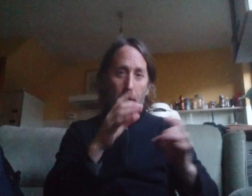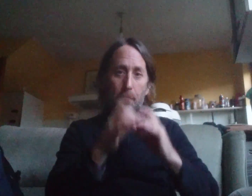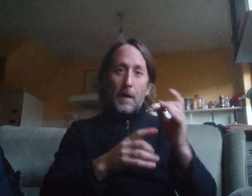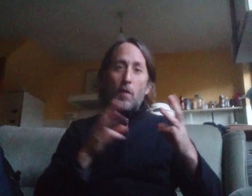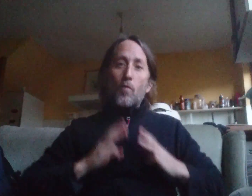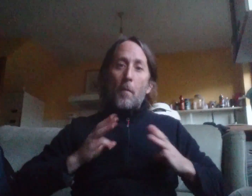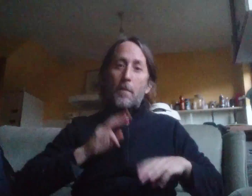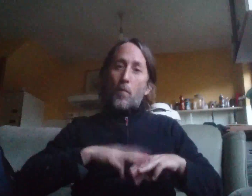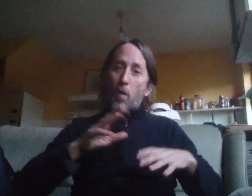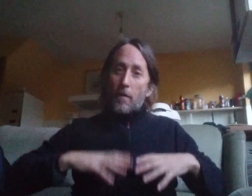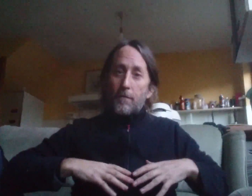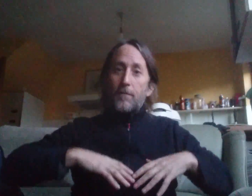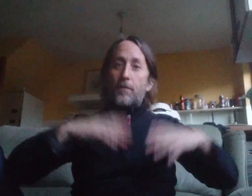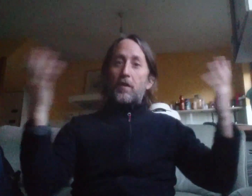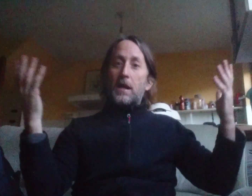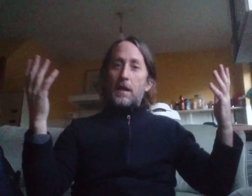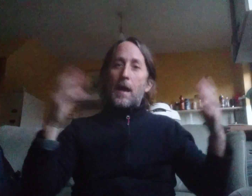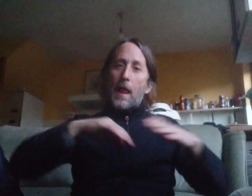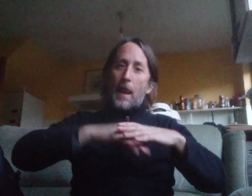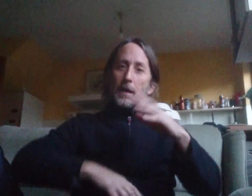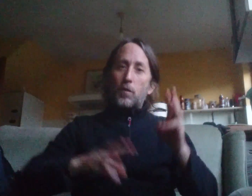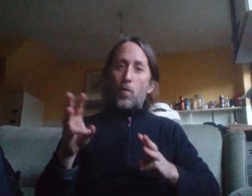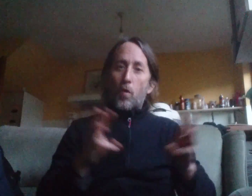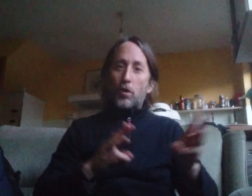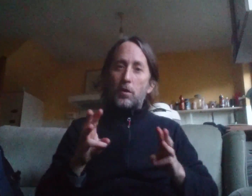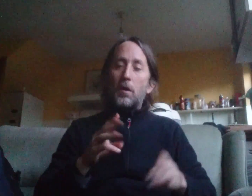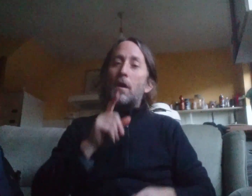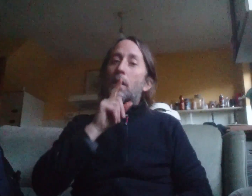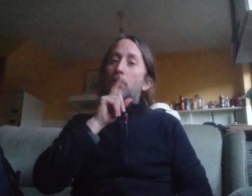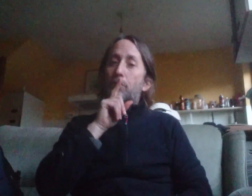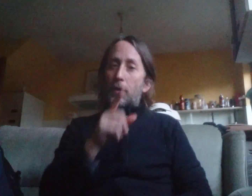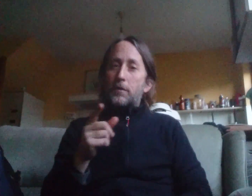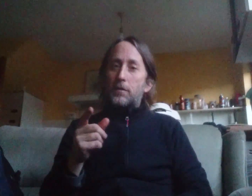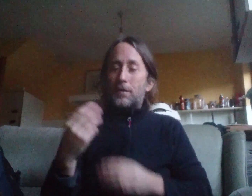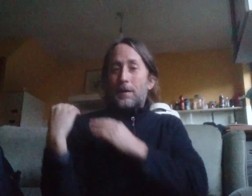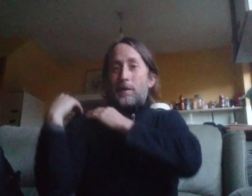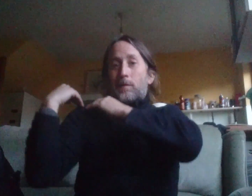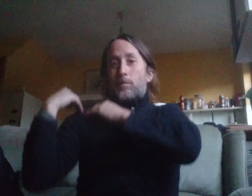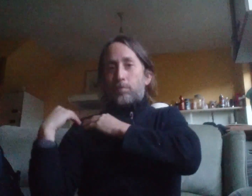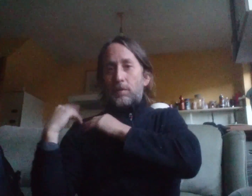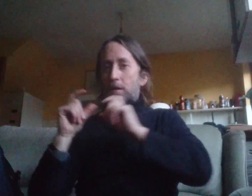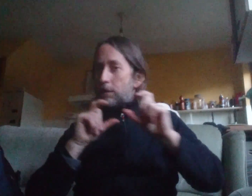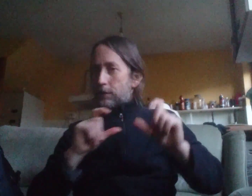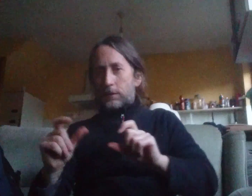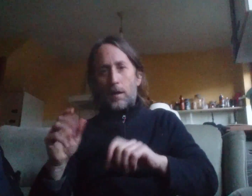from drudgery, the gendered assignment of chores remained unchanged.